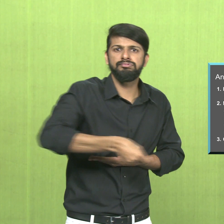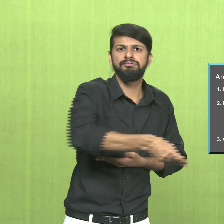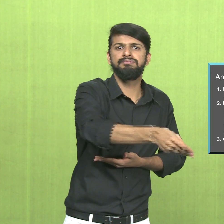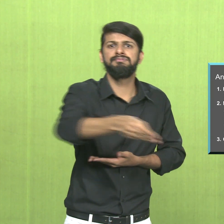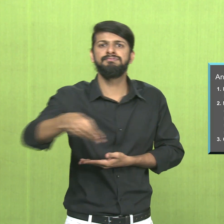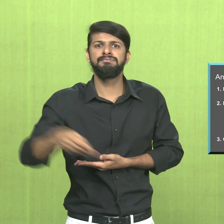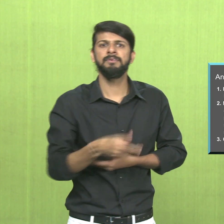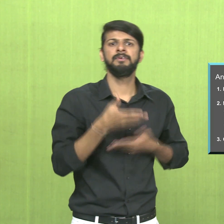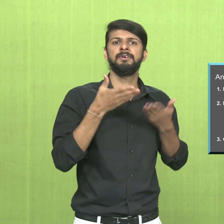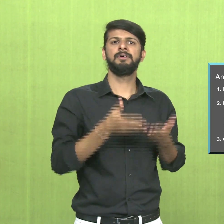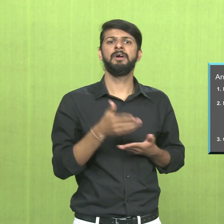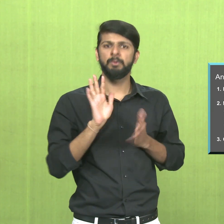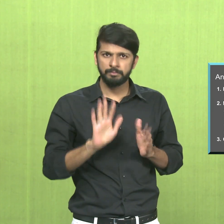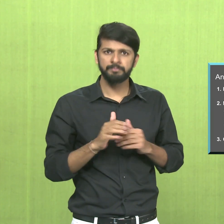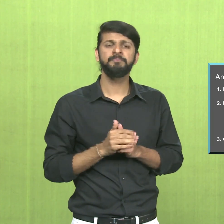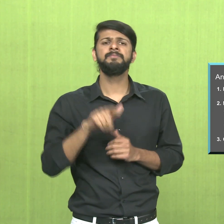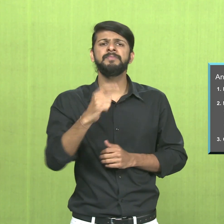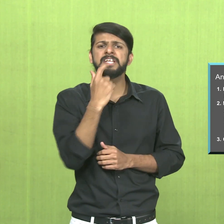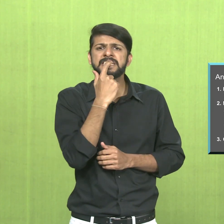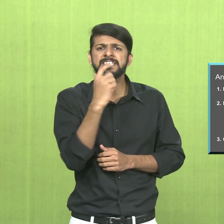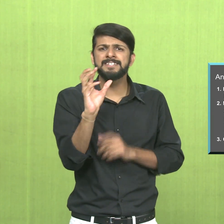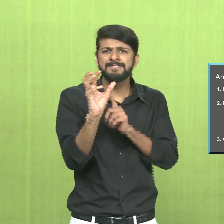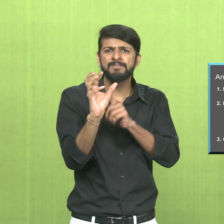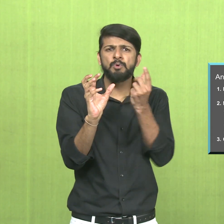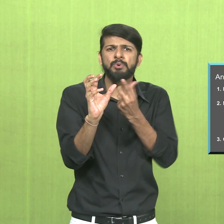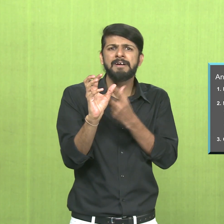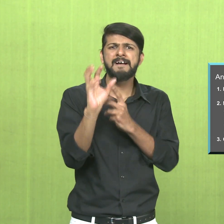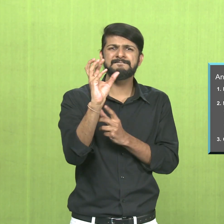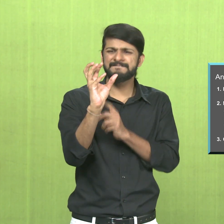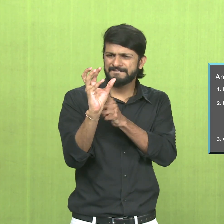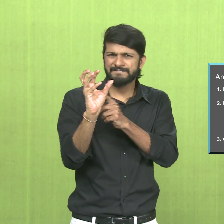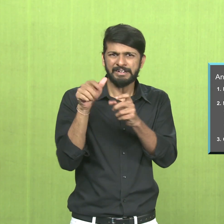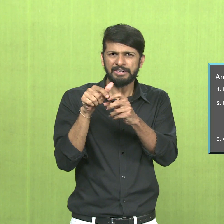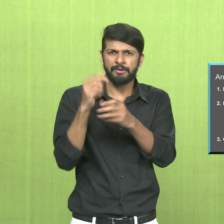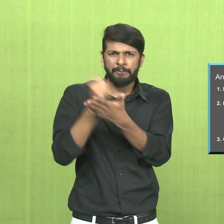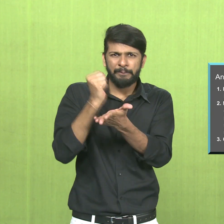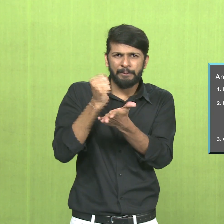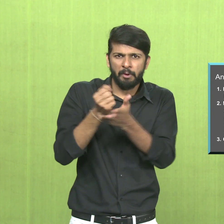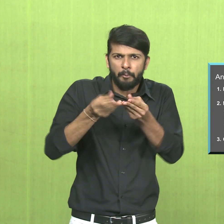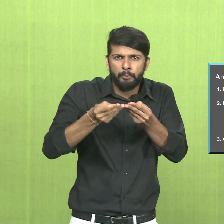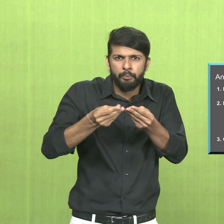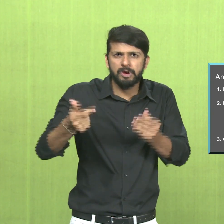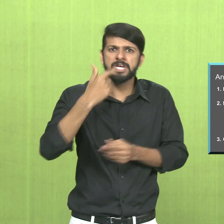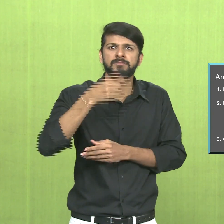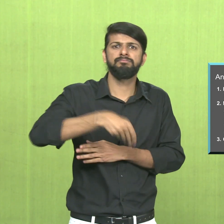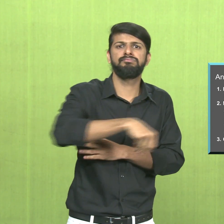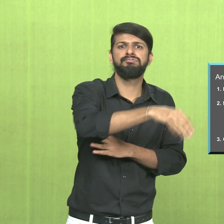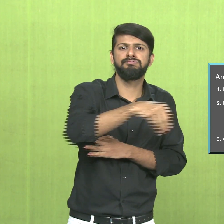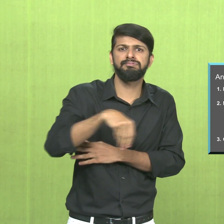naturally colored sand could be available at various places like the river banks. Then you have crushed